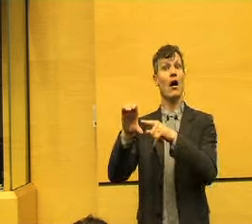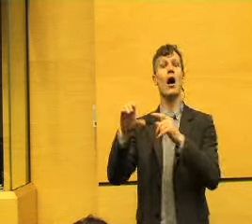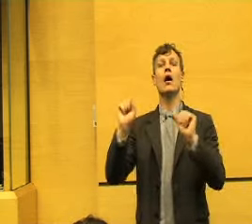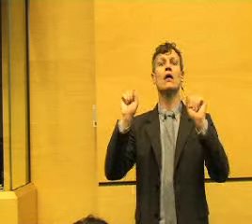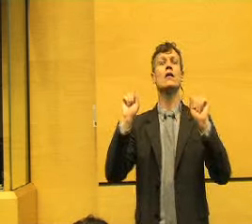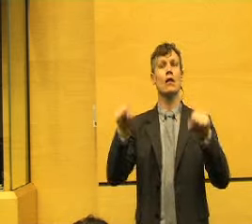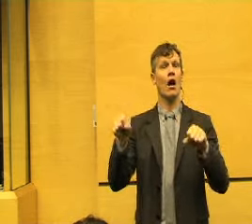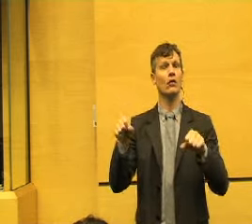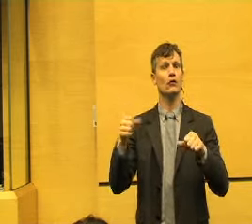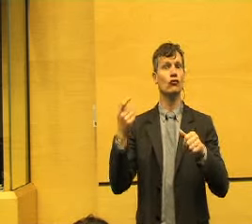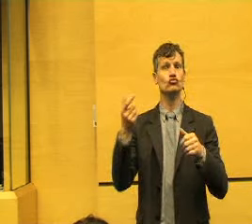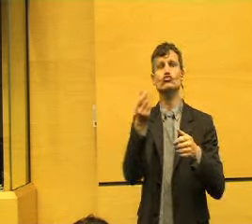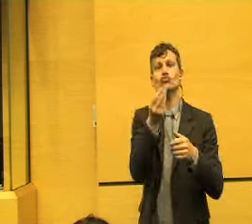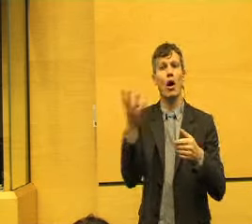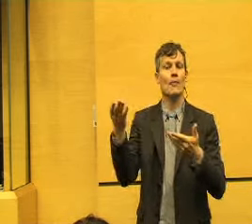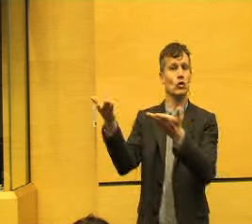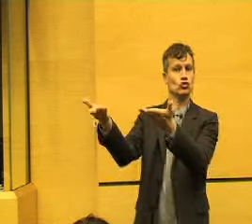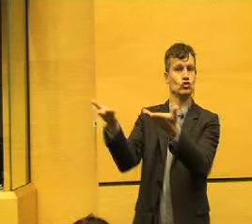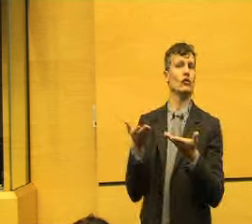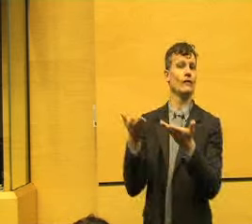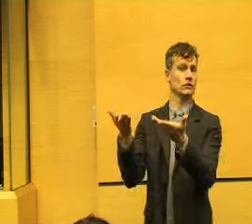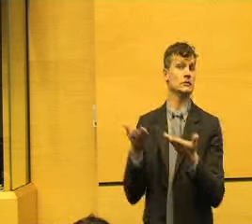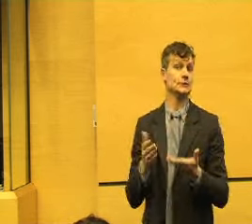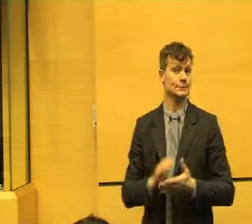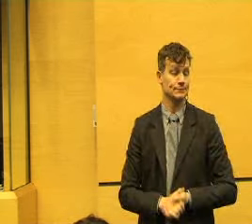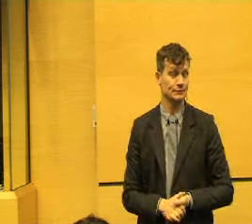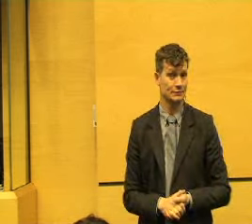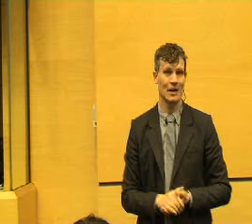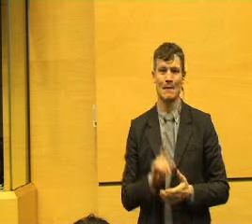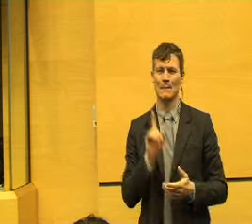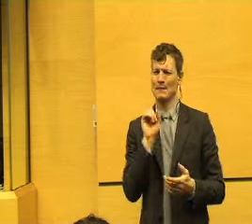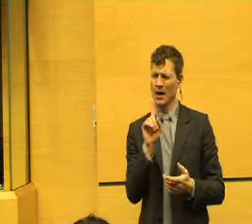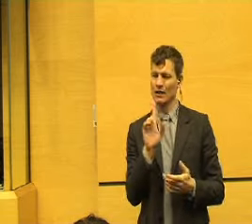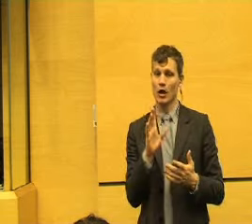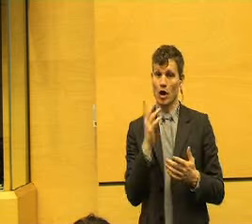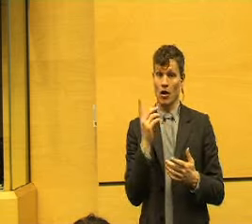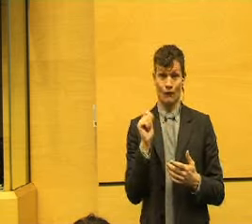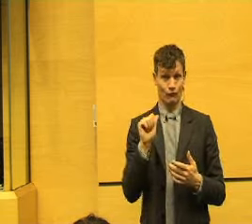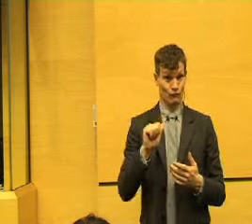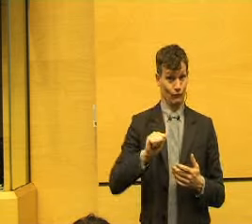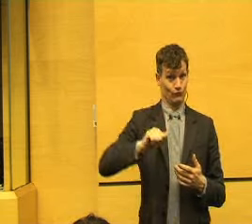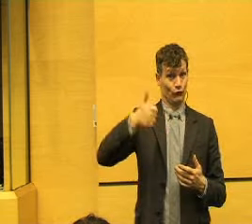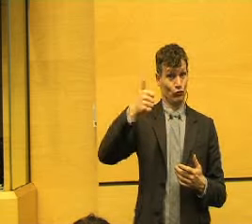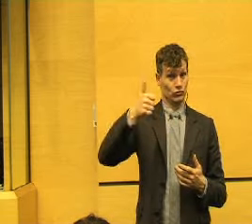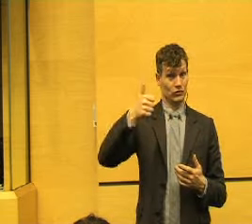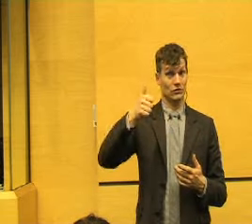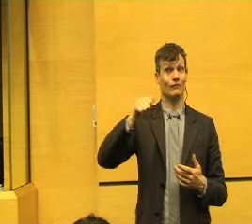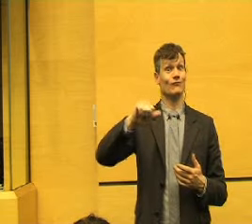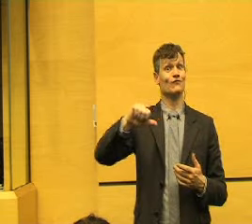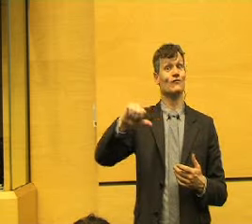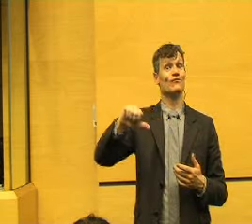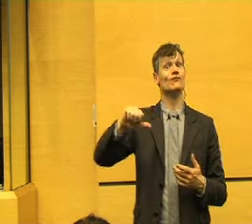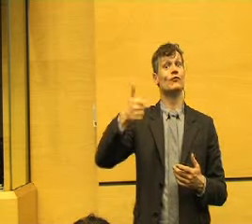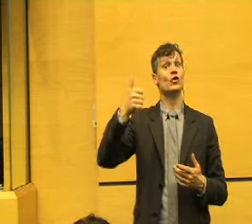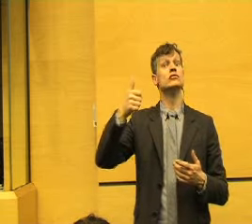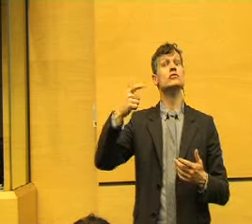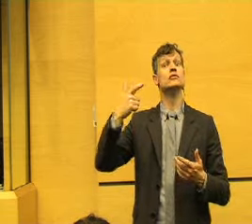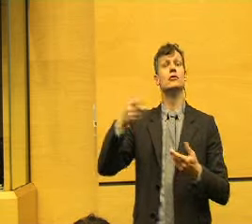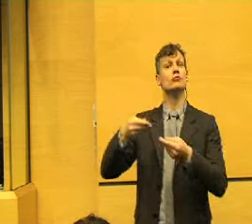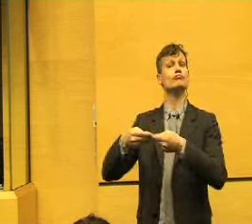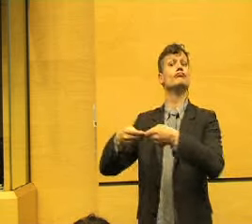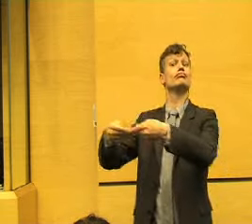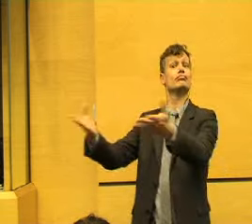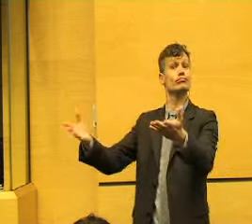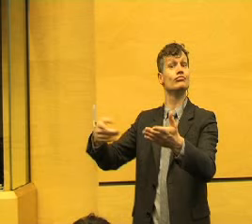to provide. Though at the beginning stage, such benefits may not be equal to those who are Thai